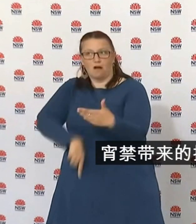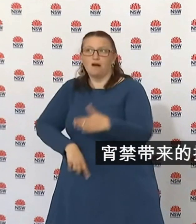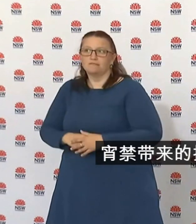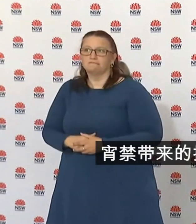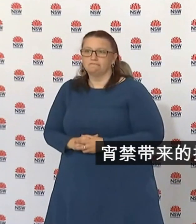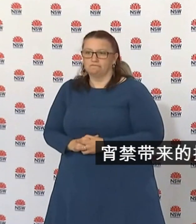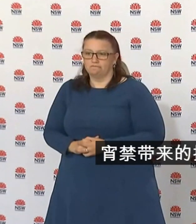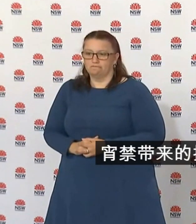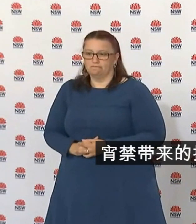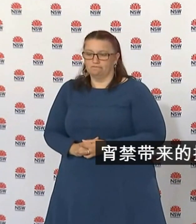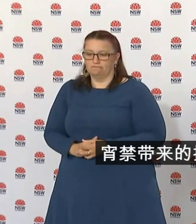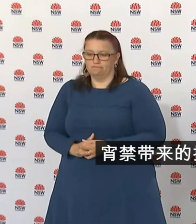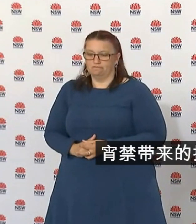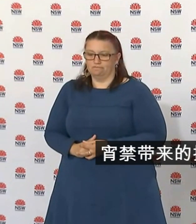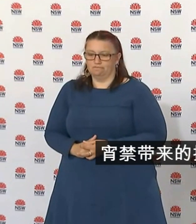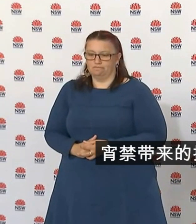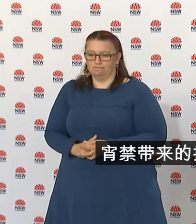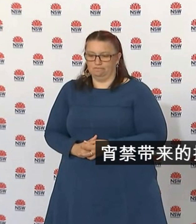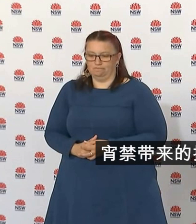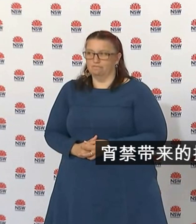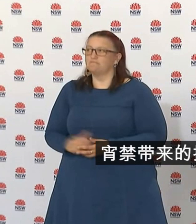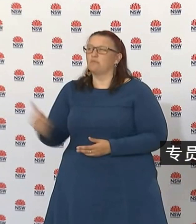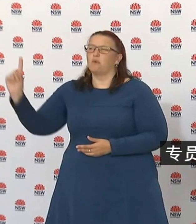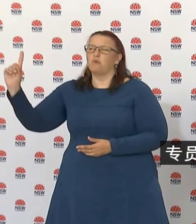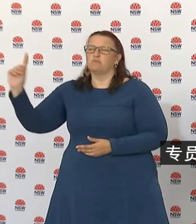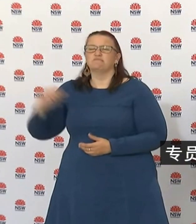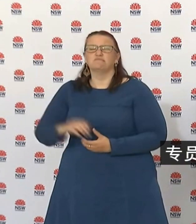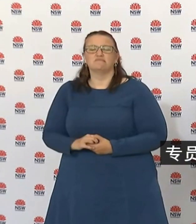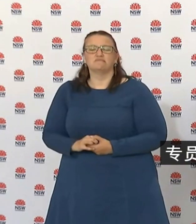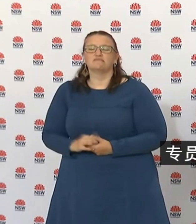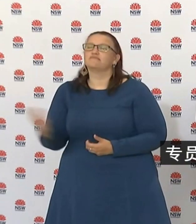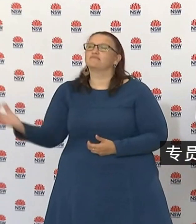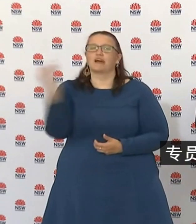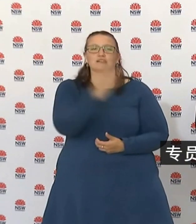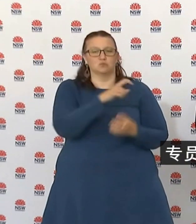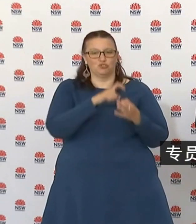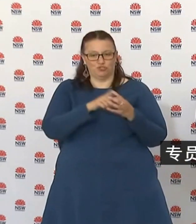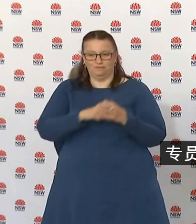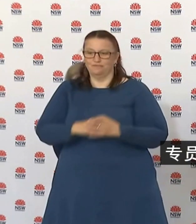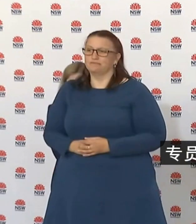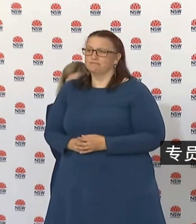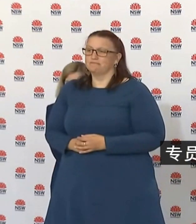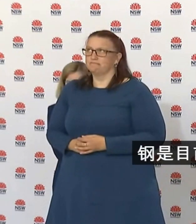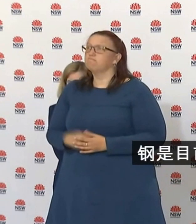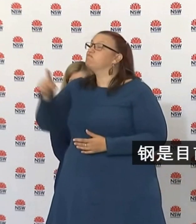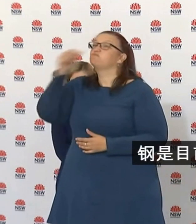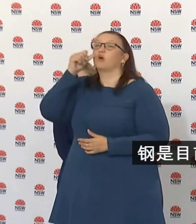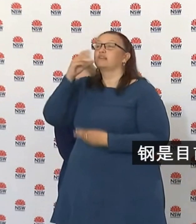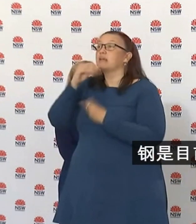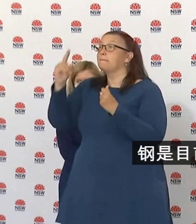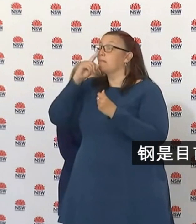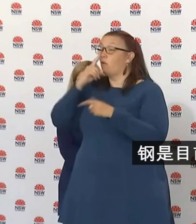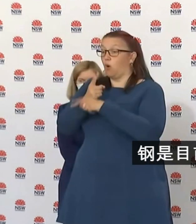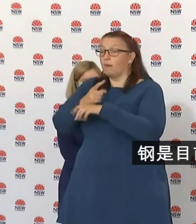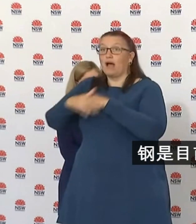The curfews, the bringing in... Sorry, could I have one more for the Police Commissioner? Curfews, bringing in the Army or the Ring of Steel, are